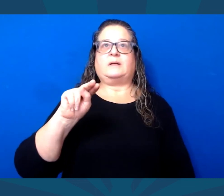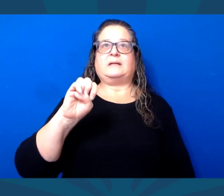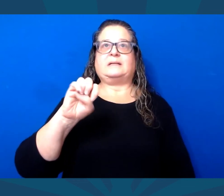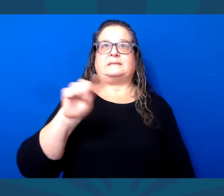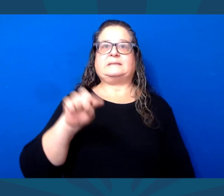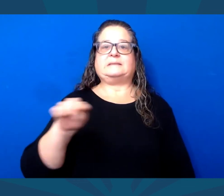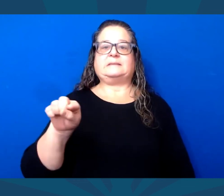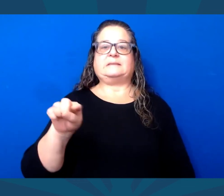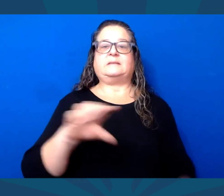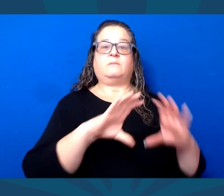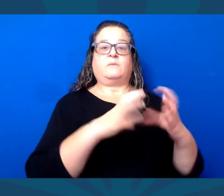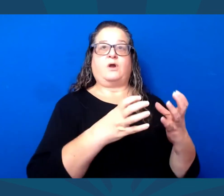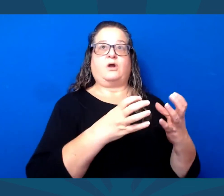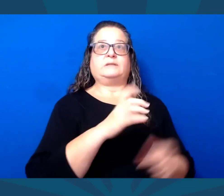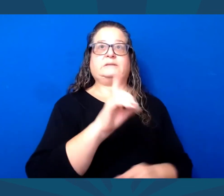Marceloquinones.